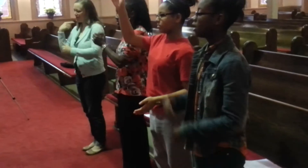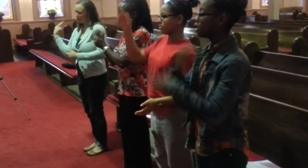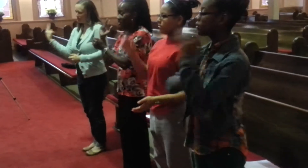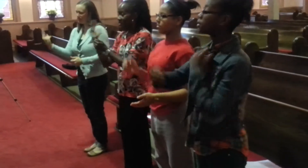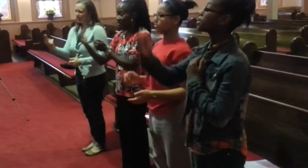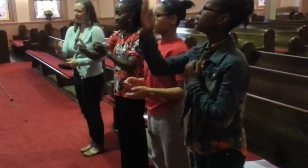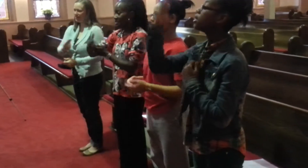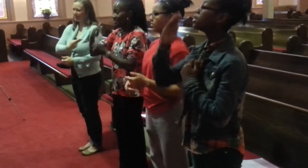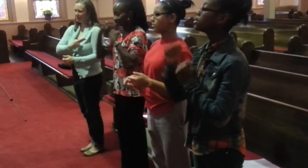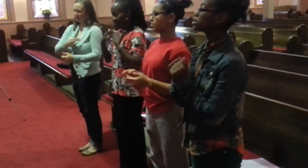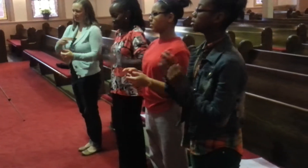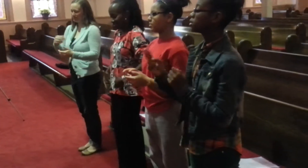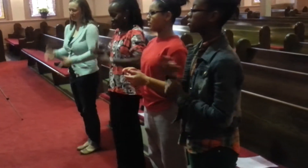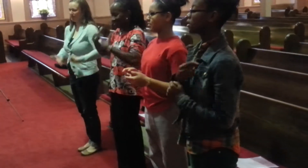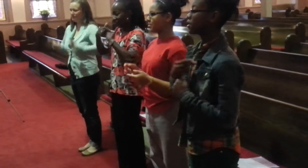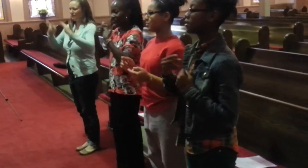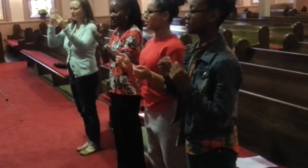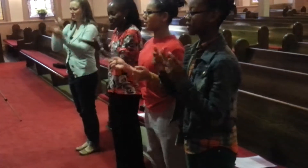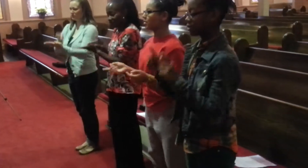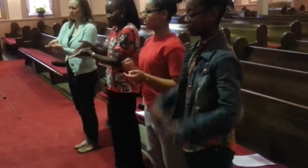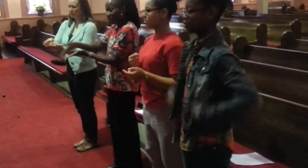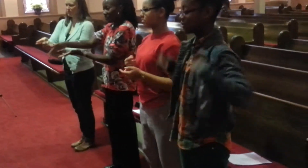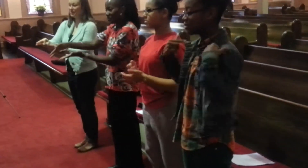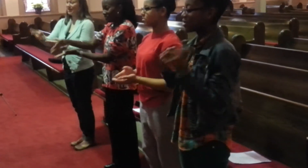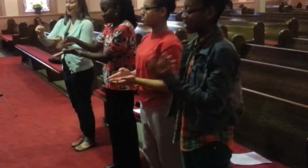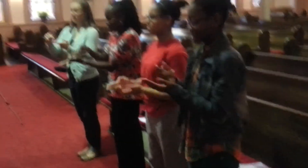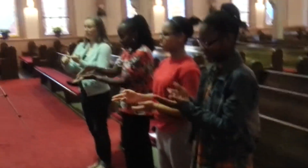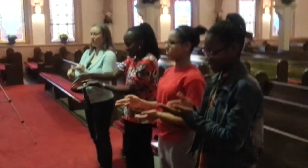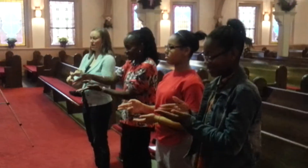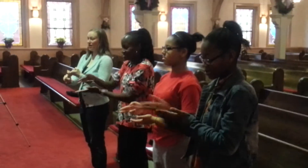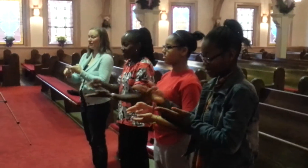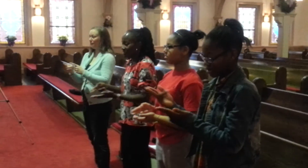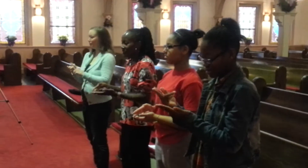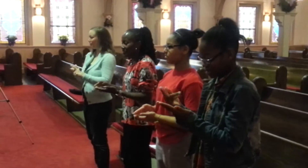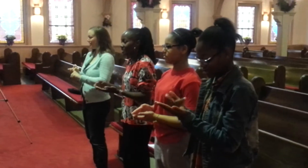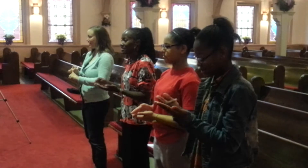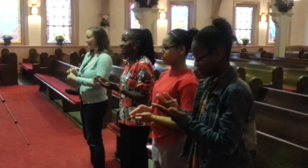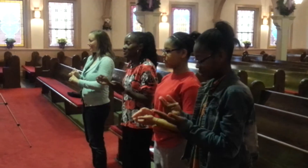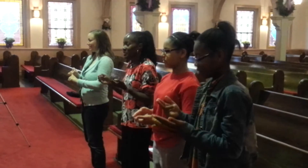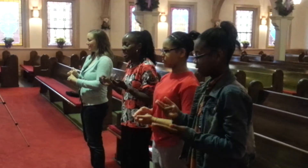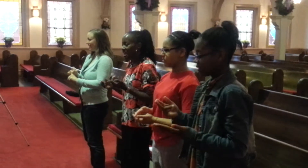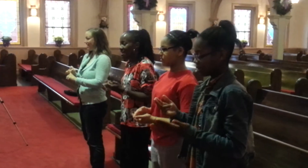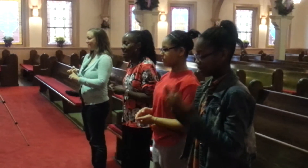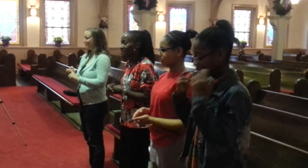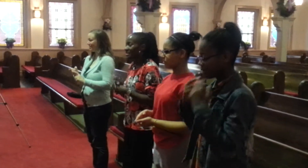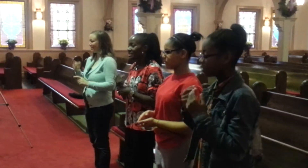God with us, the living truth. And what a friend we have. Are we asking